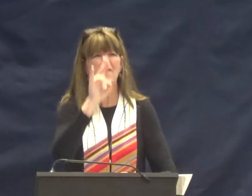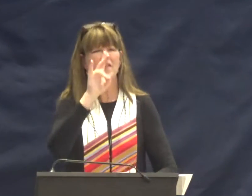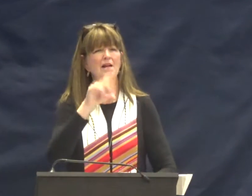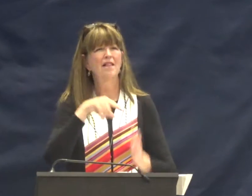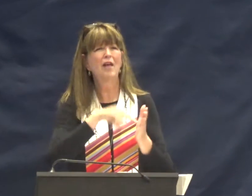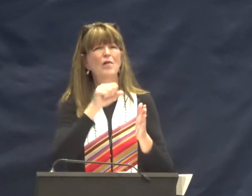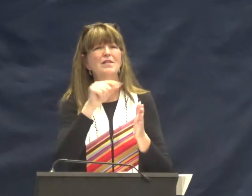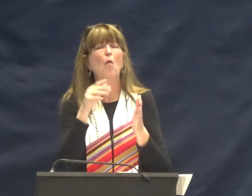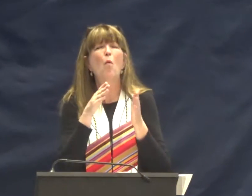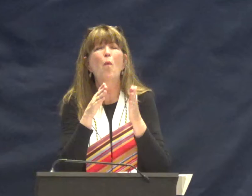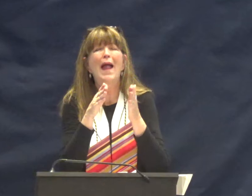up.